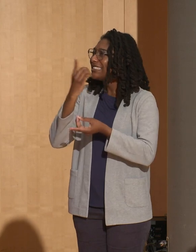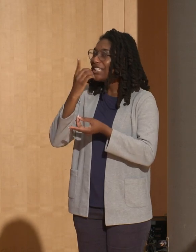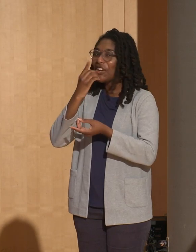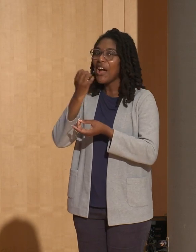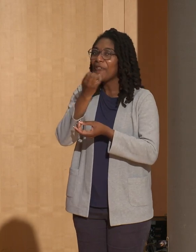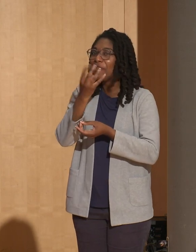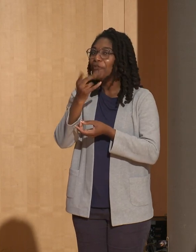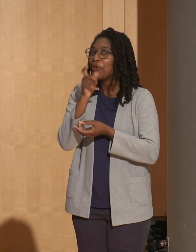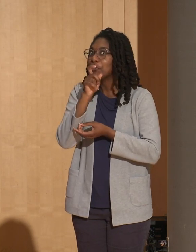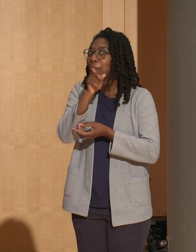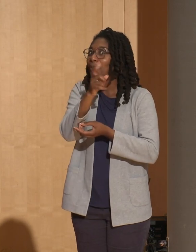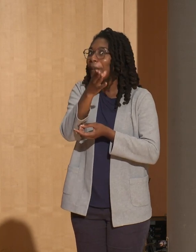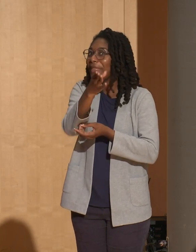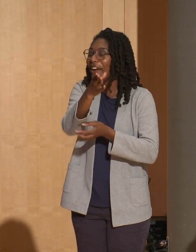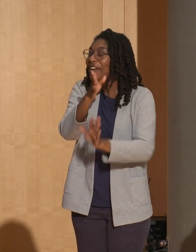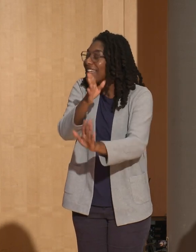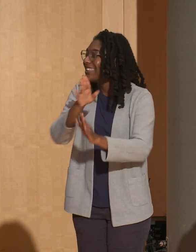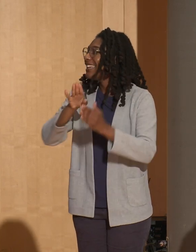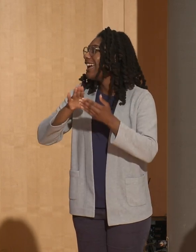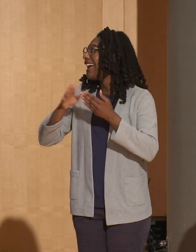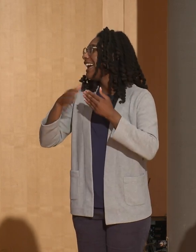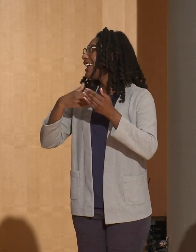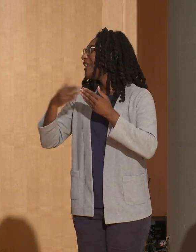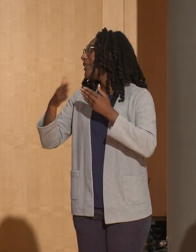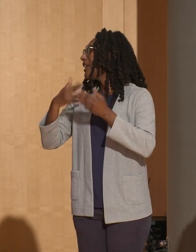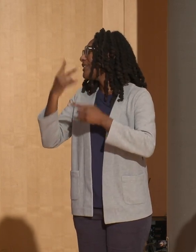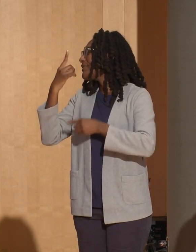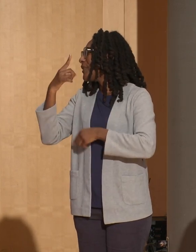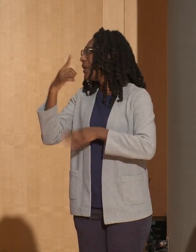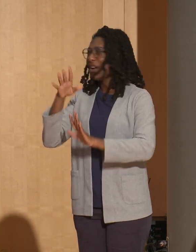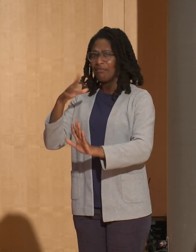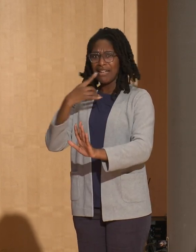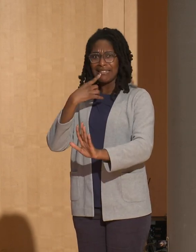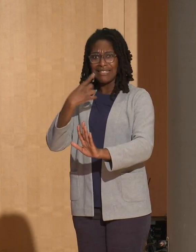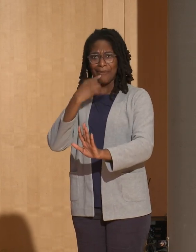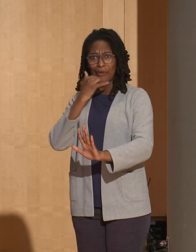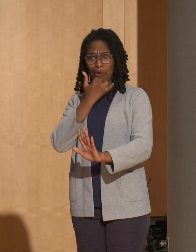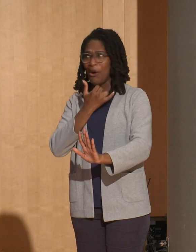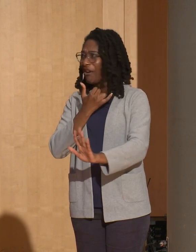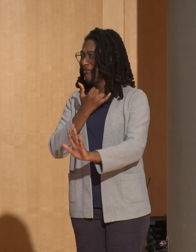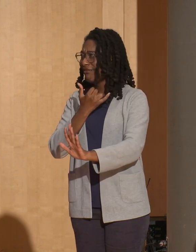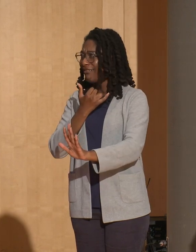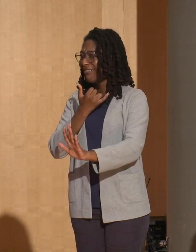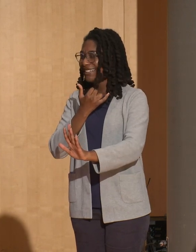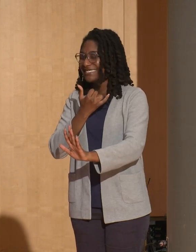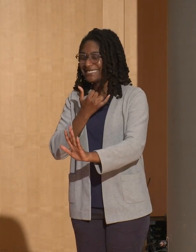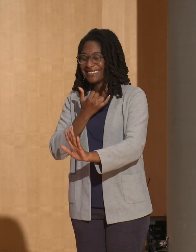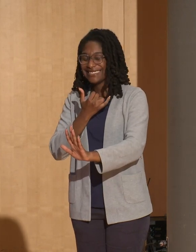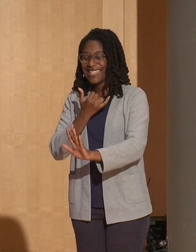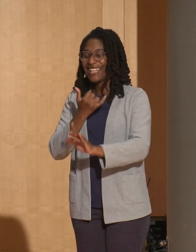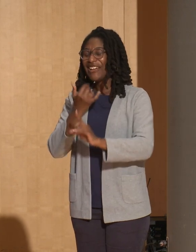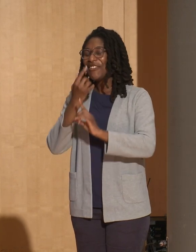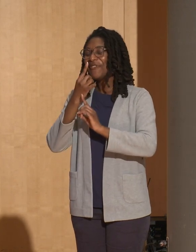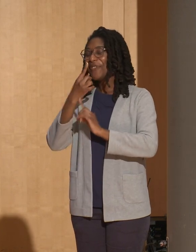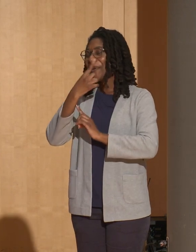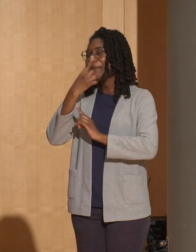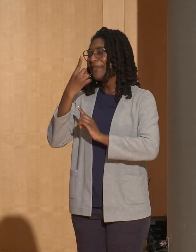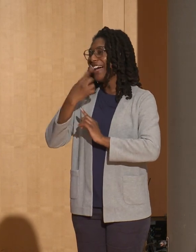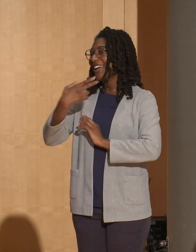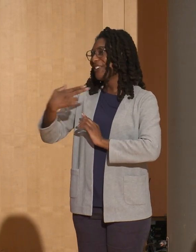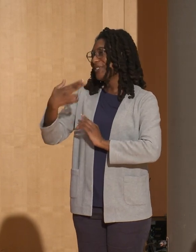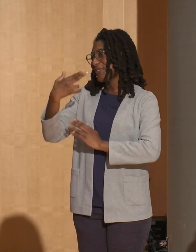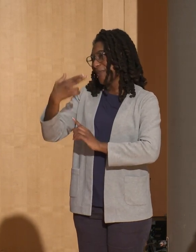shrimp. But anyway, for Black History Month, what? Did I say something wrong? For Black History